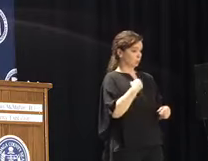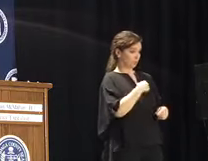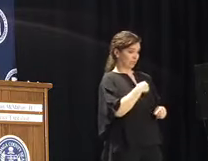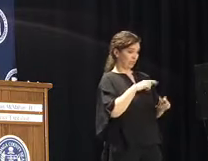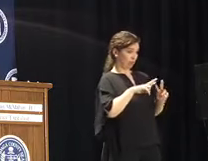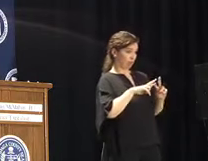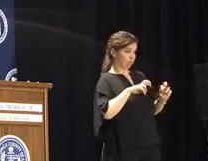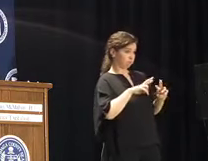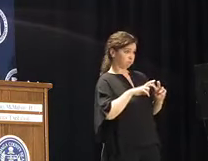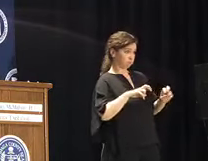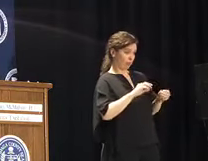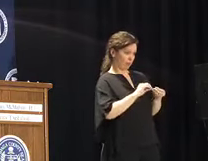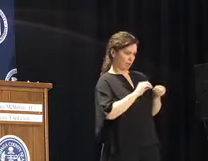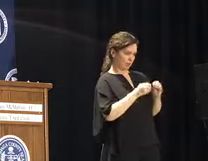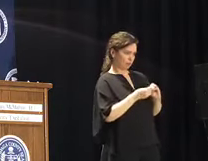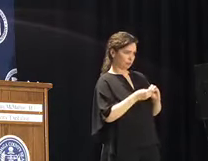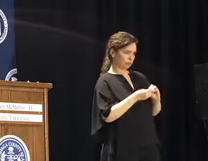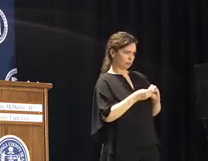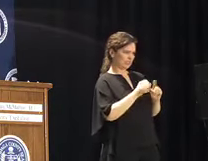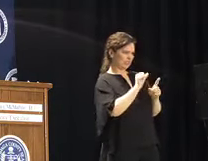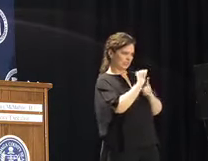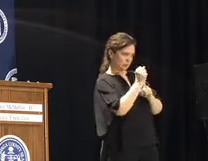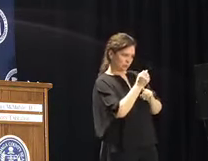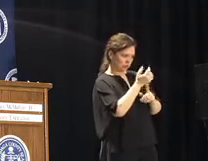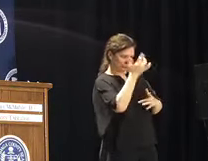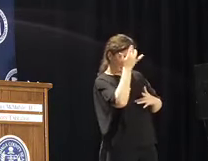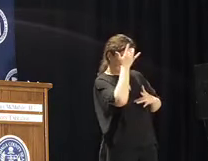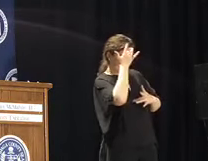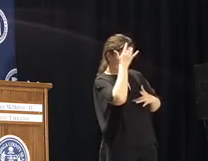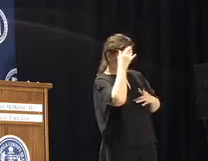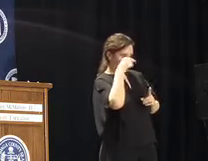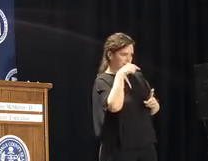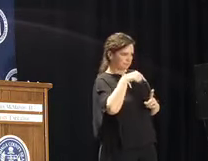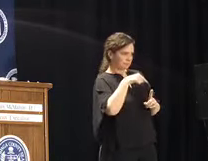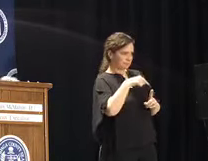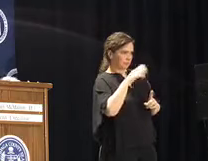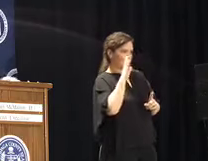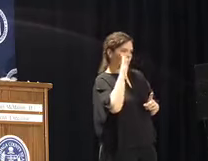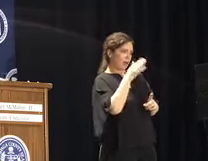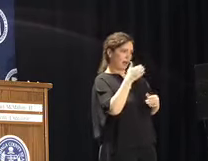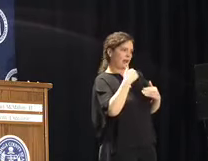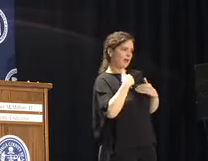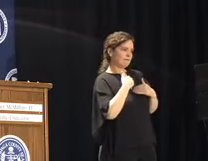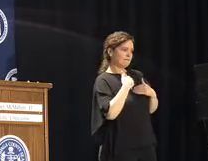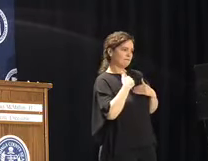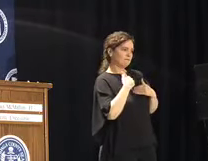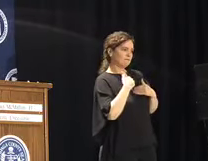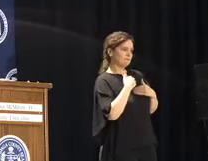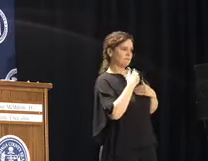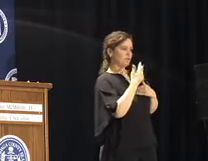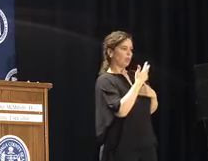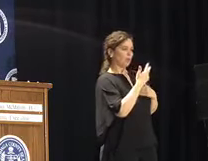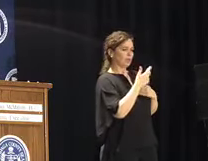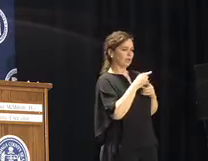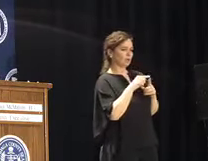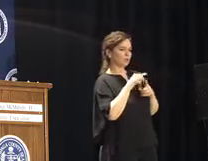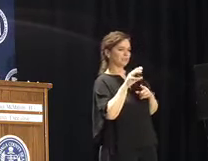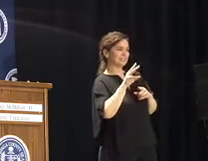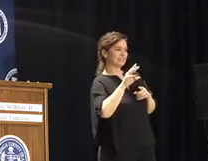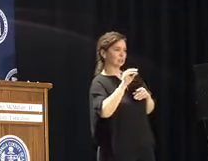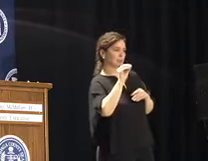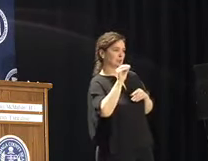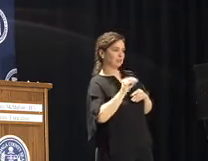numbers of cases, you're going to have a 3 to 6% of those cases end up in the